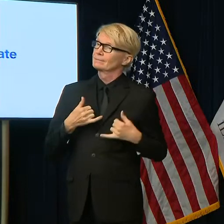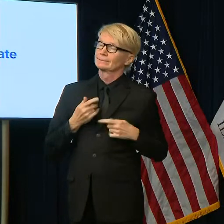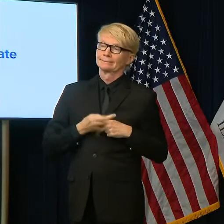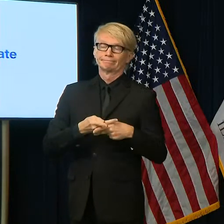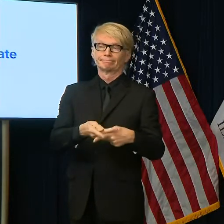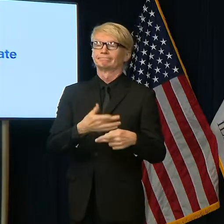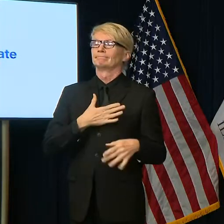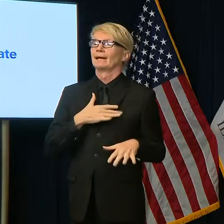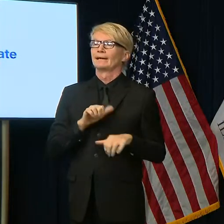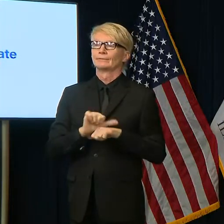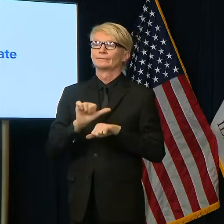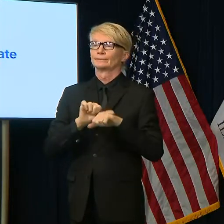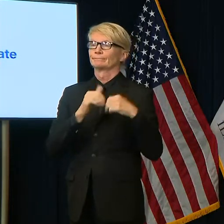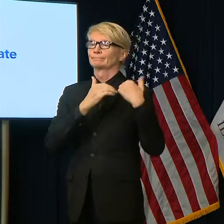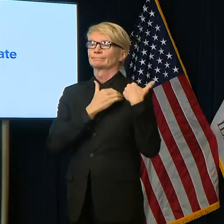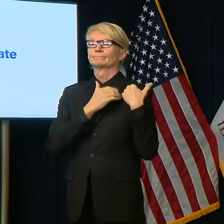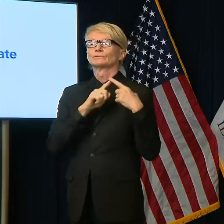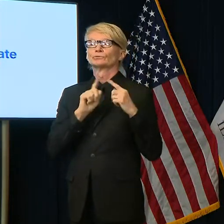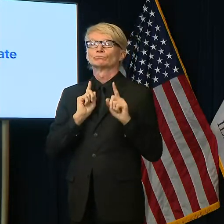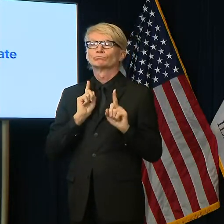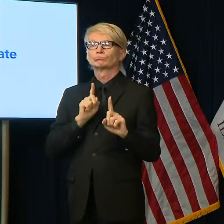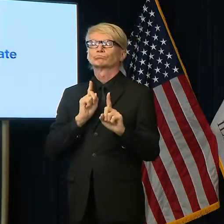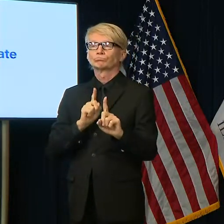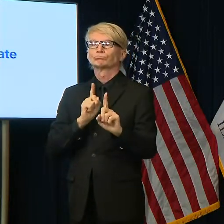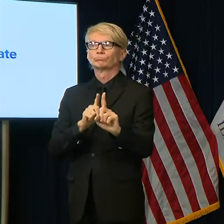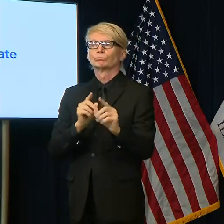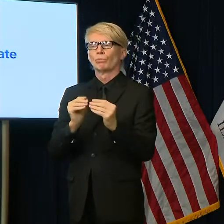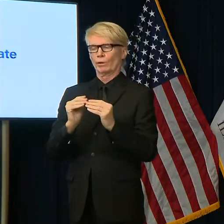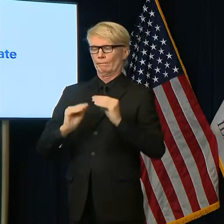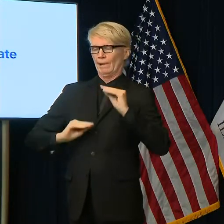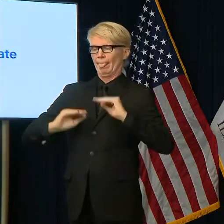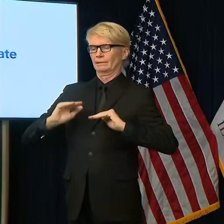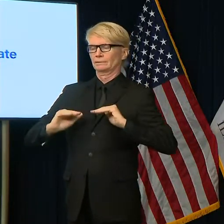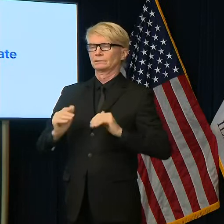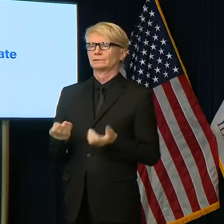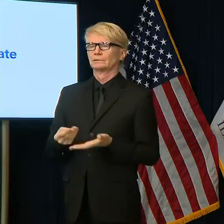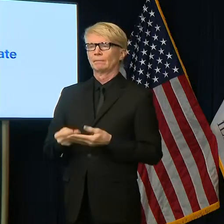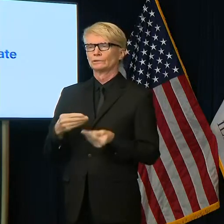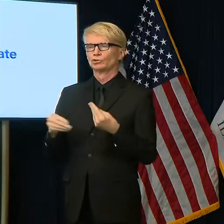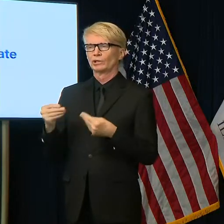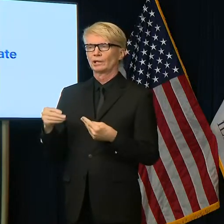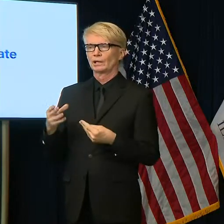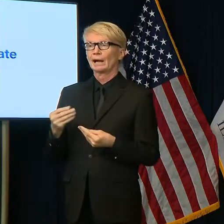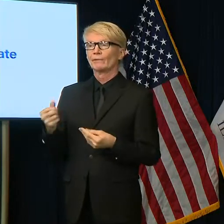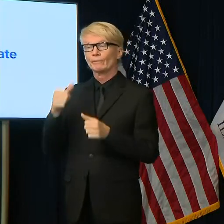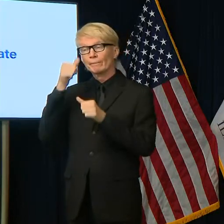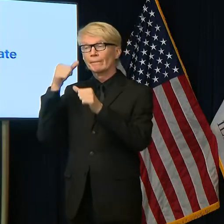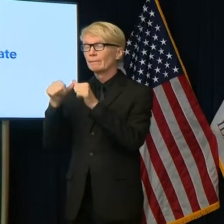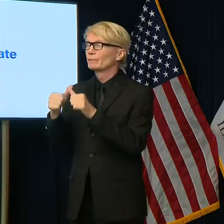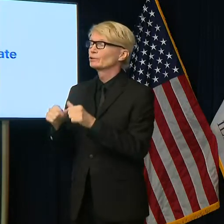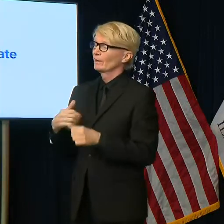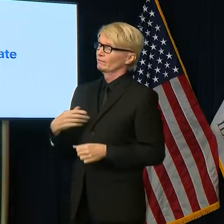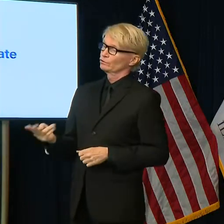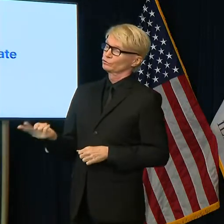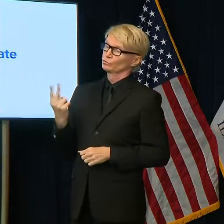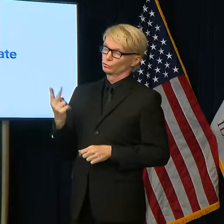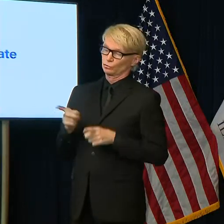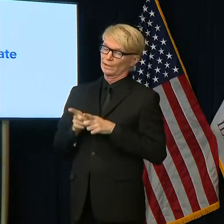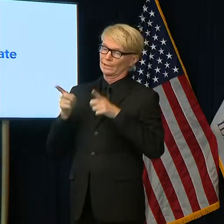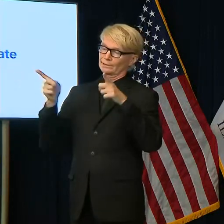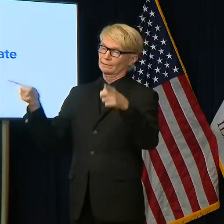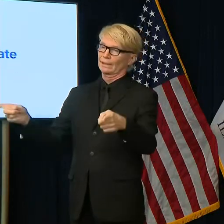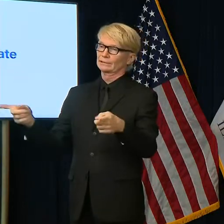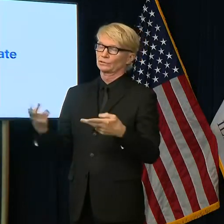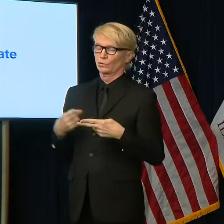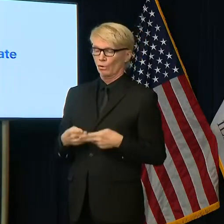sure that we're moving toward a more balanced budget. And the last part of it is, remember, there are two aspects of what